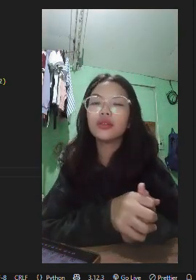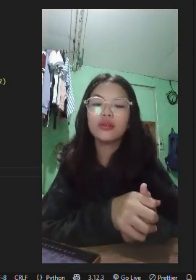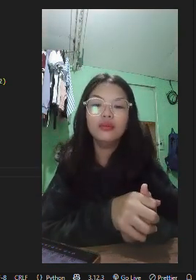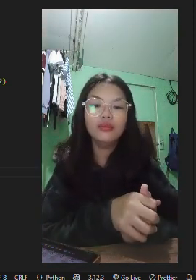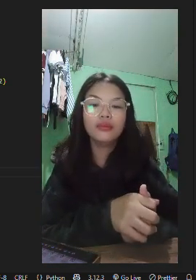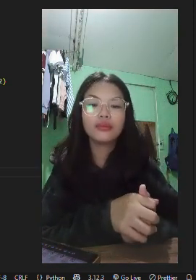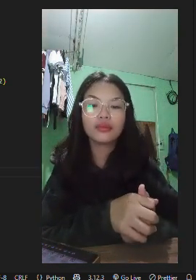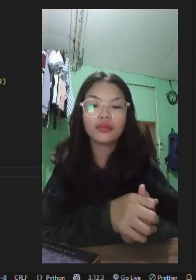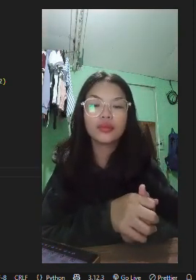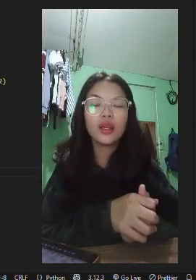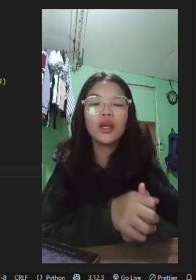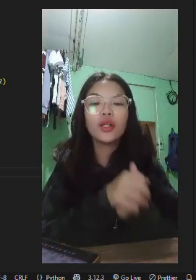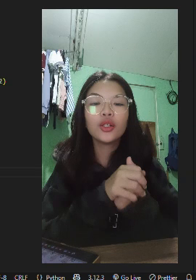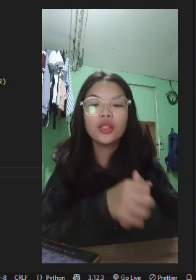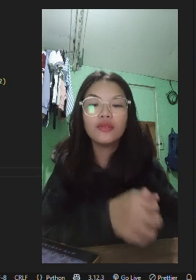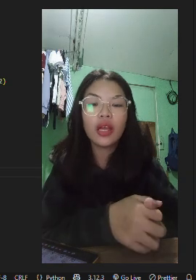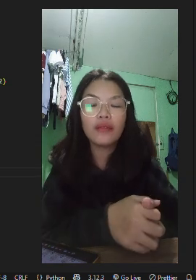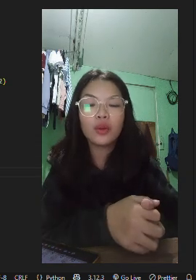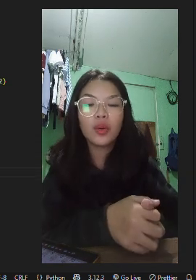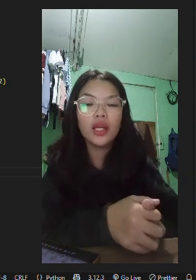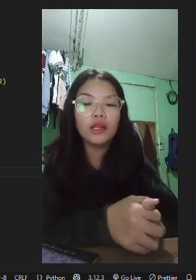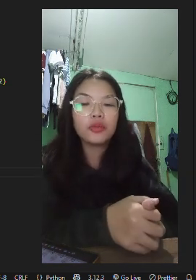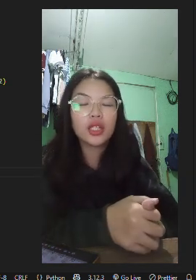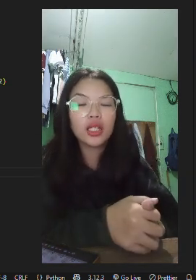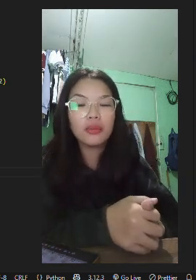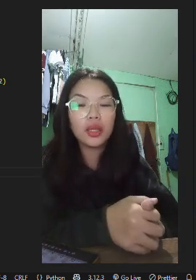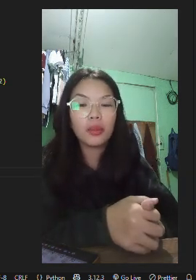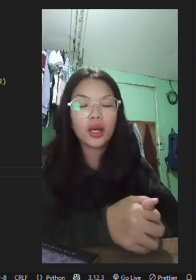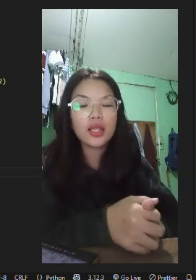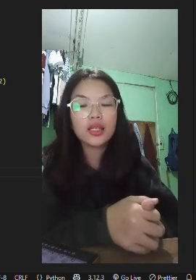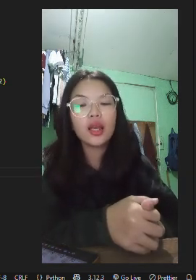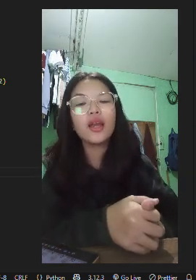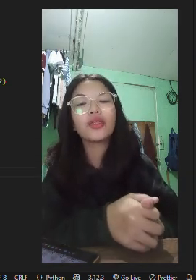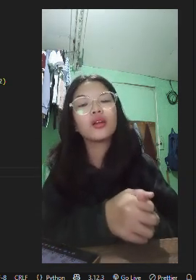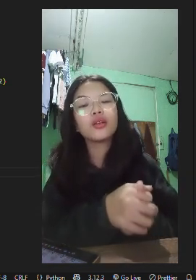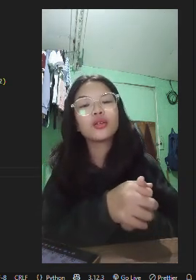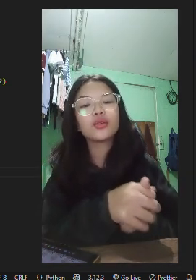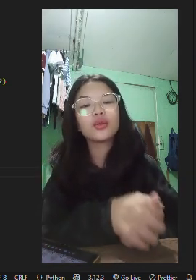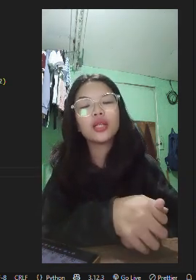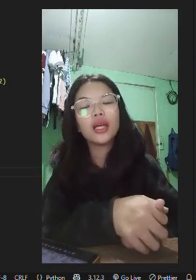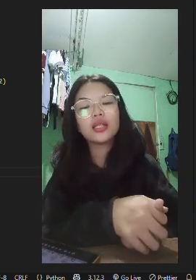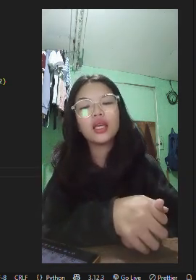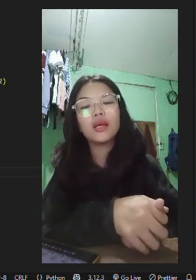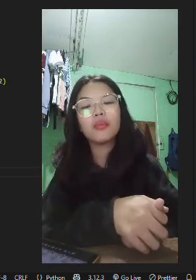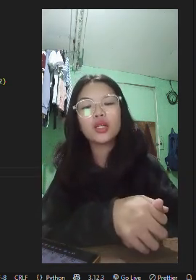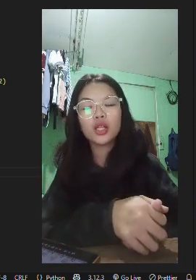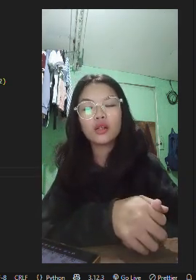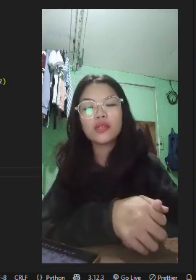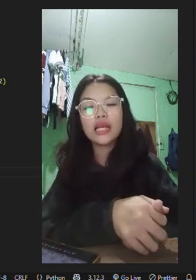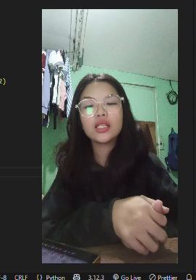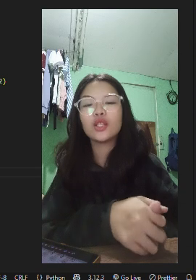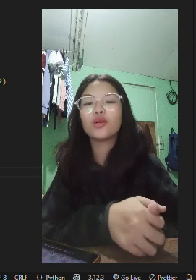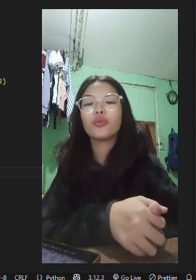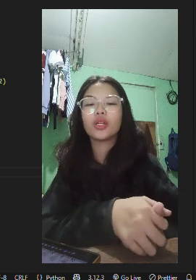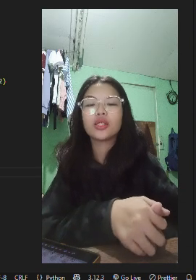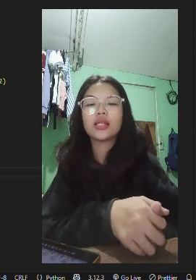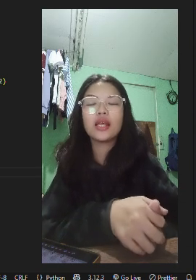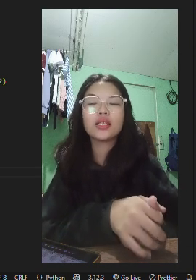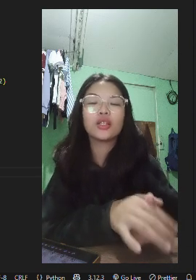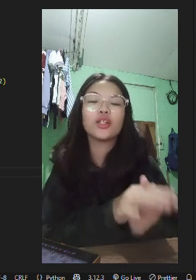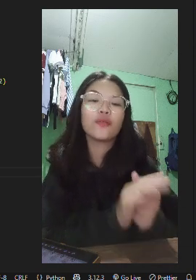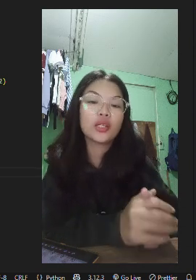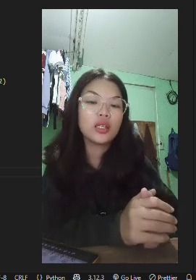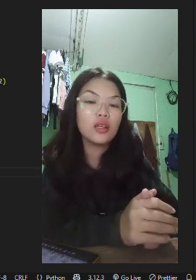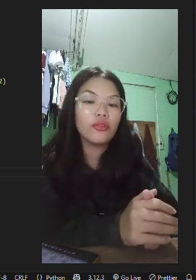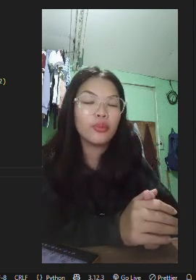So good evening everyone. I'm Jenaline Bita Baranza, a third-year student taking Bachelor of Science in Computer Science